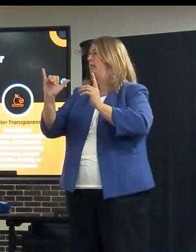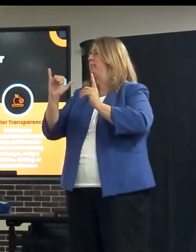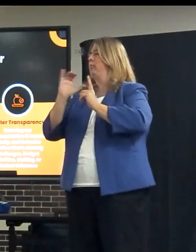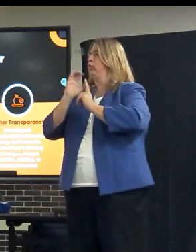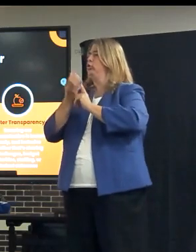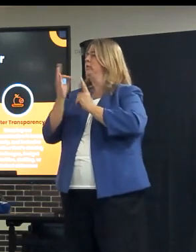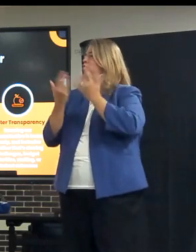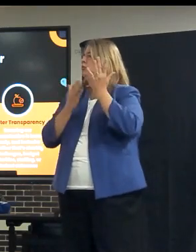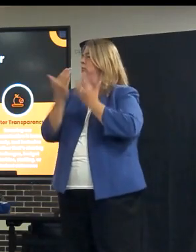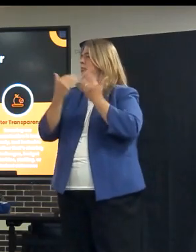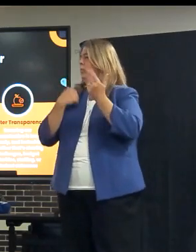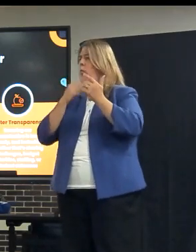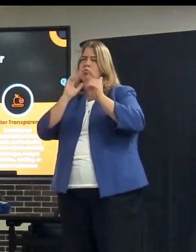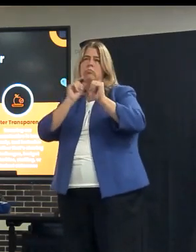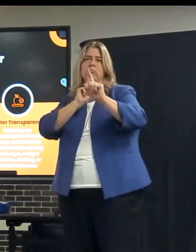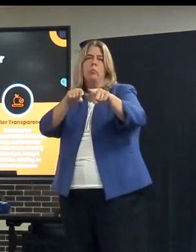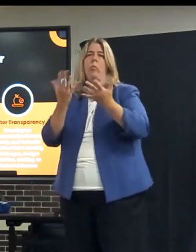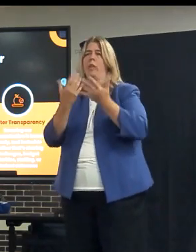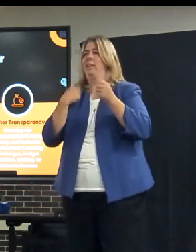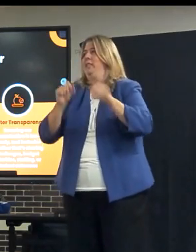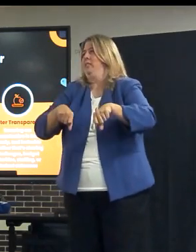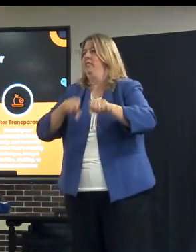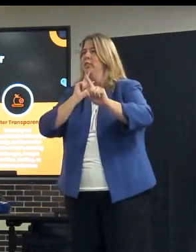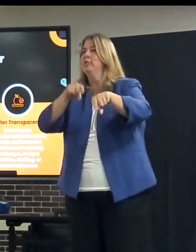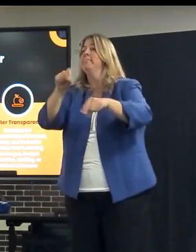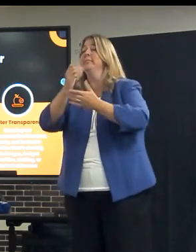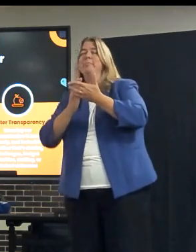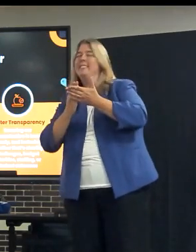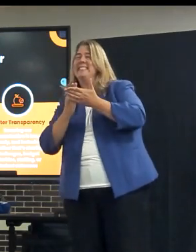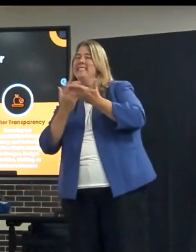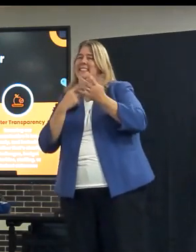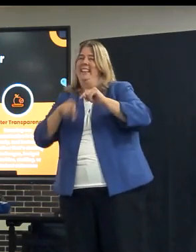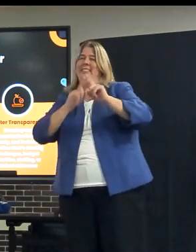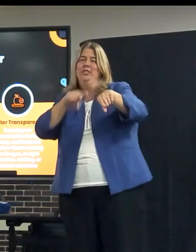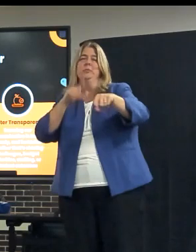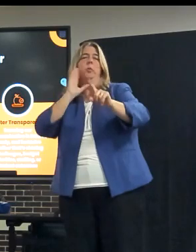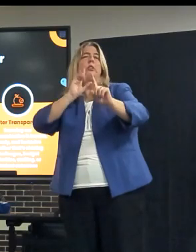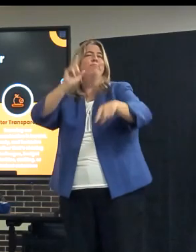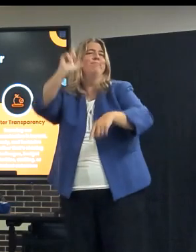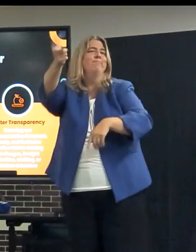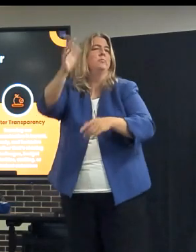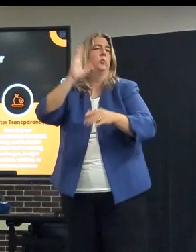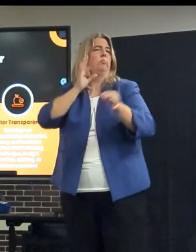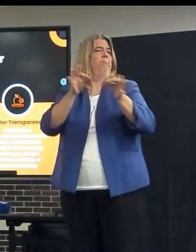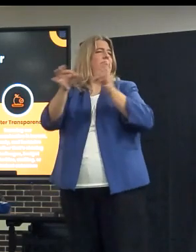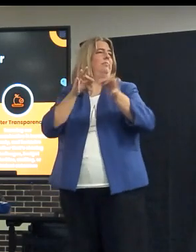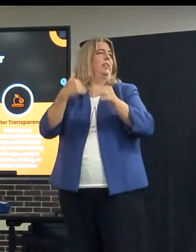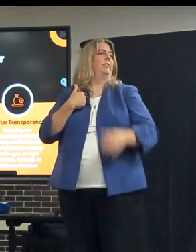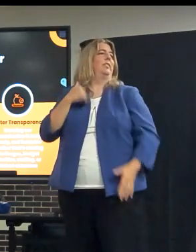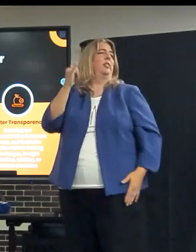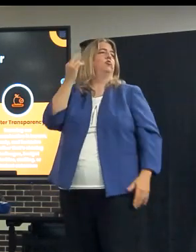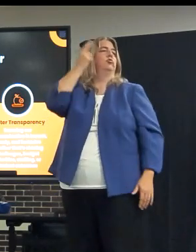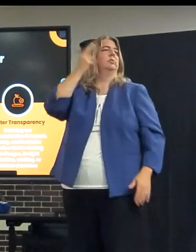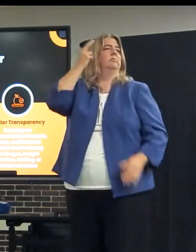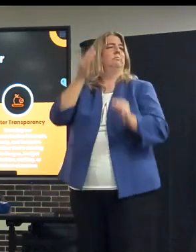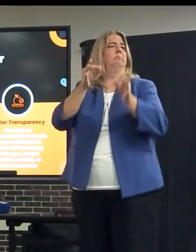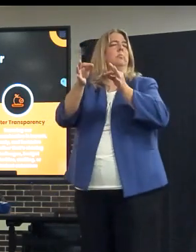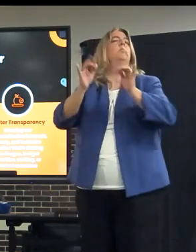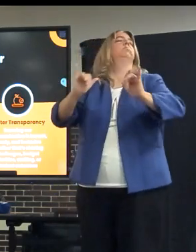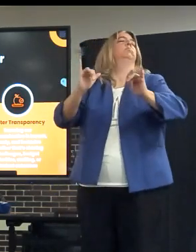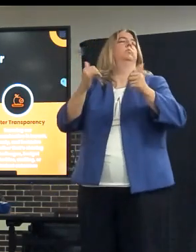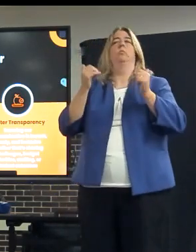those clearly and welcoming questions, inquiries about that. Sometimes I'll have those answers, and